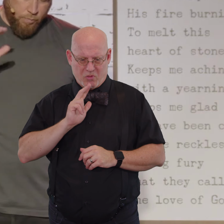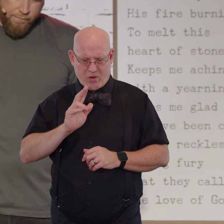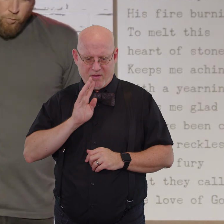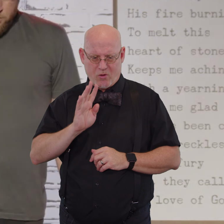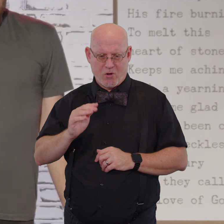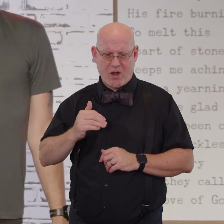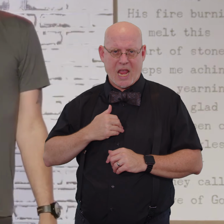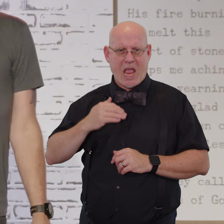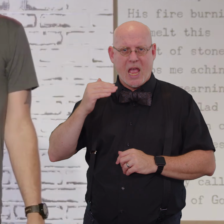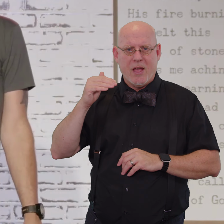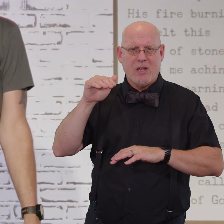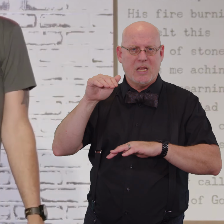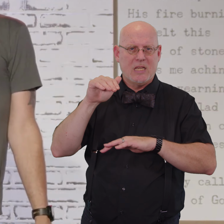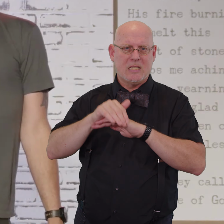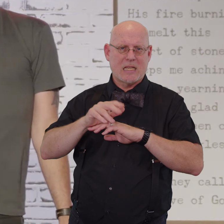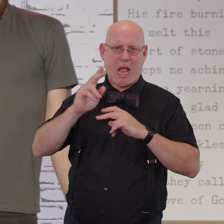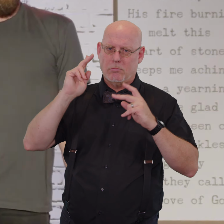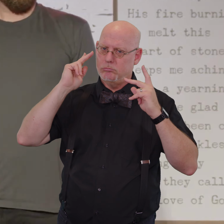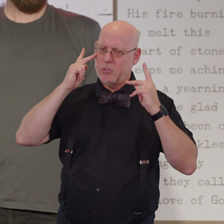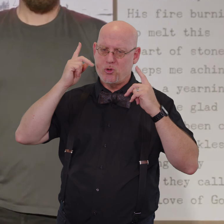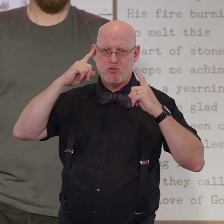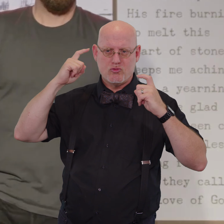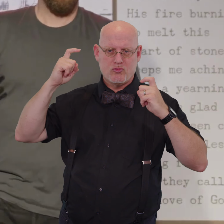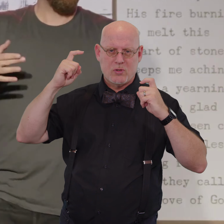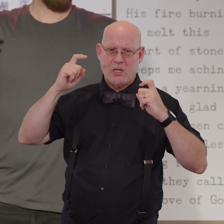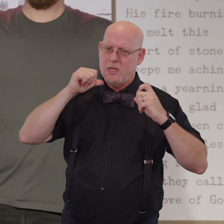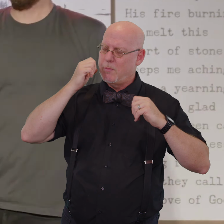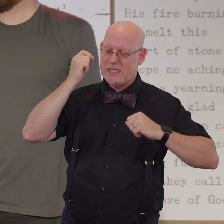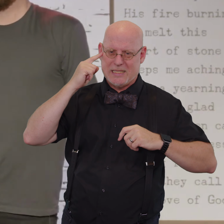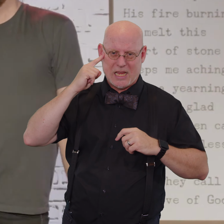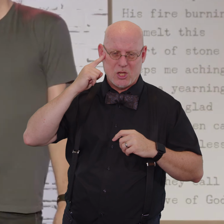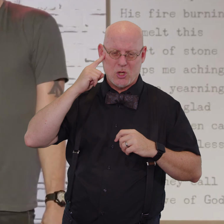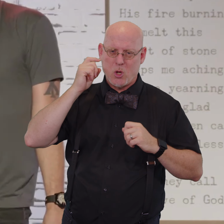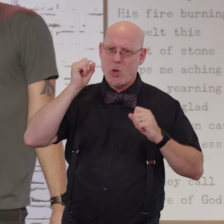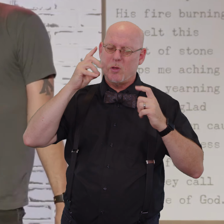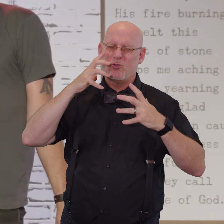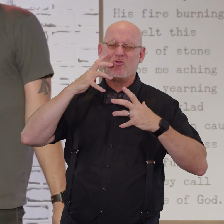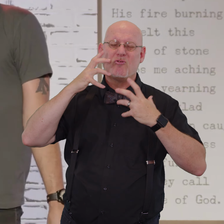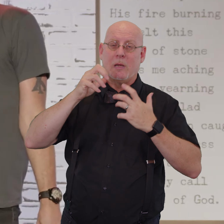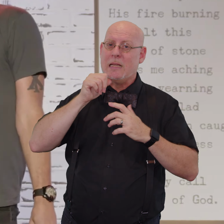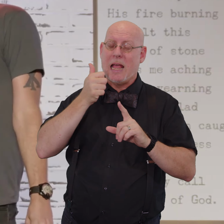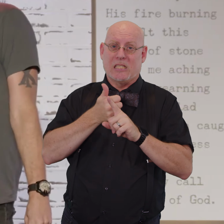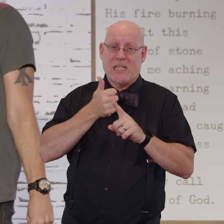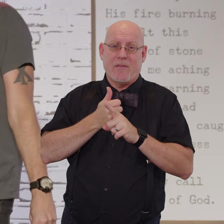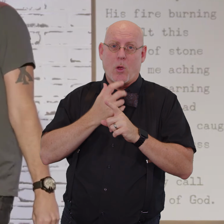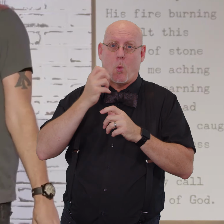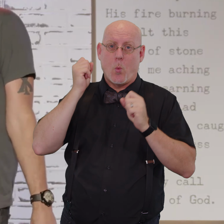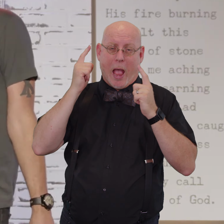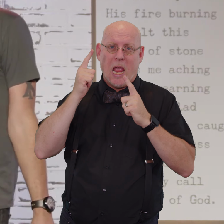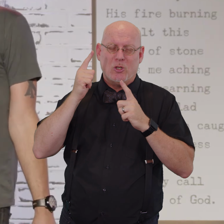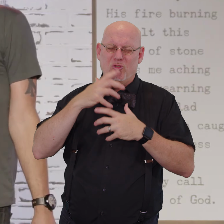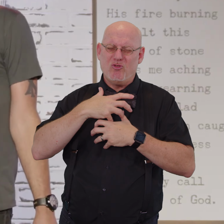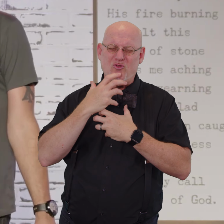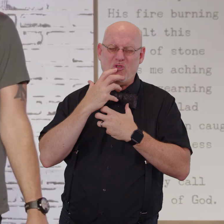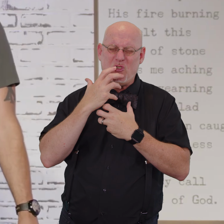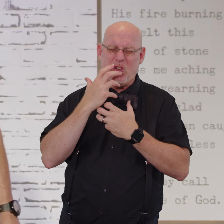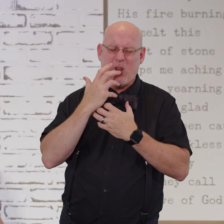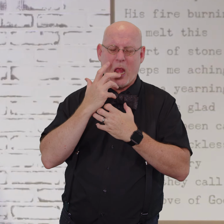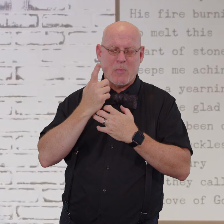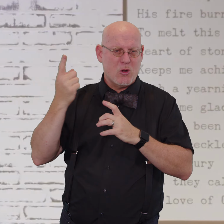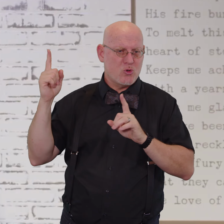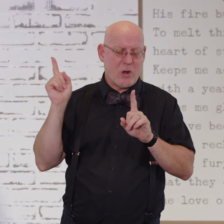when she was three and four she would have these night terrors it didn't make any sense in middle of the night she would wake up screaming but she wasn't really awake you know and